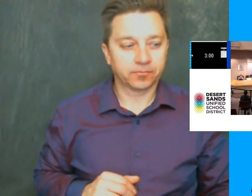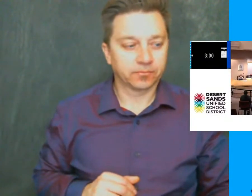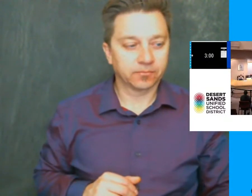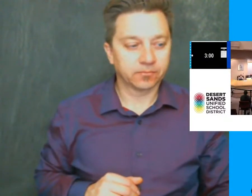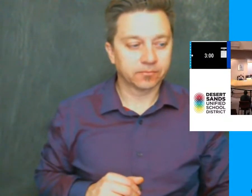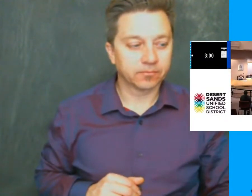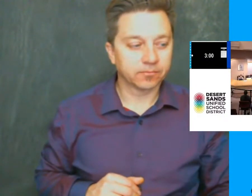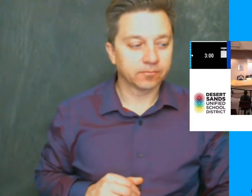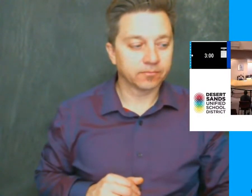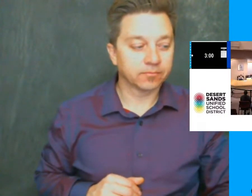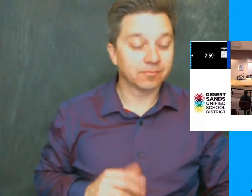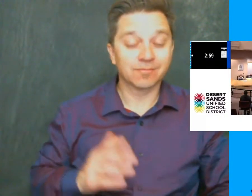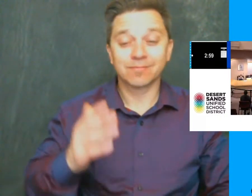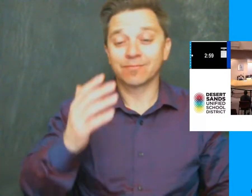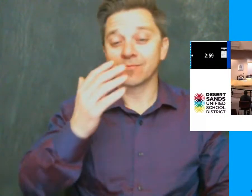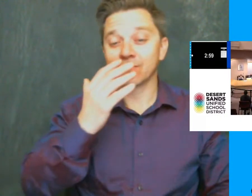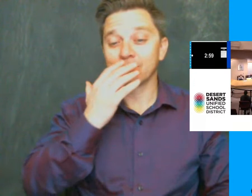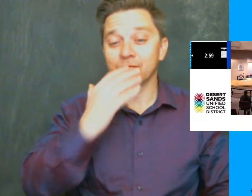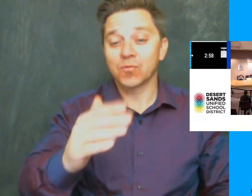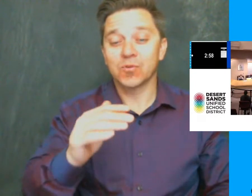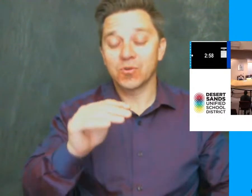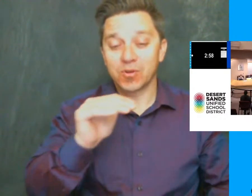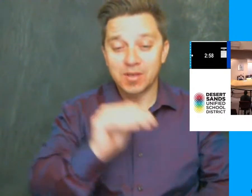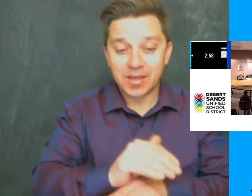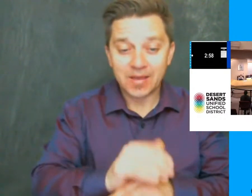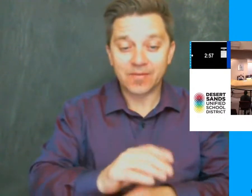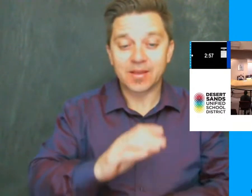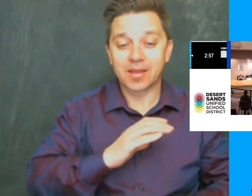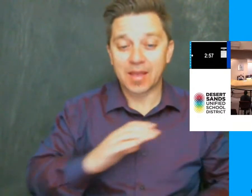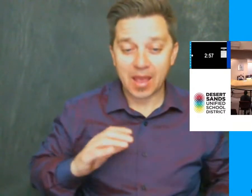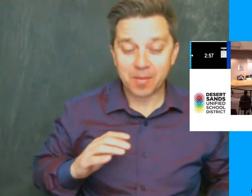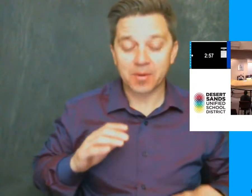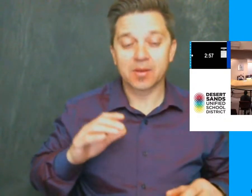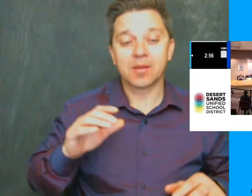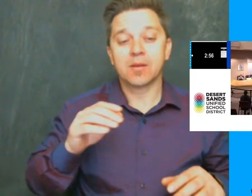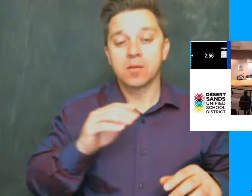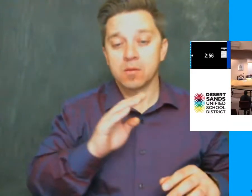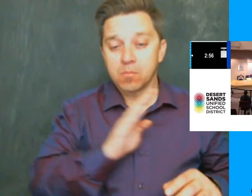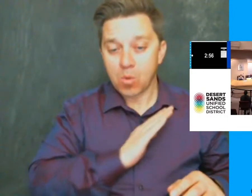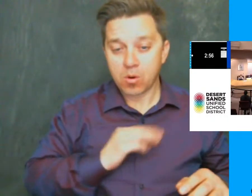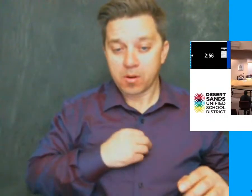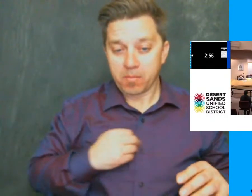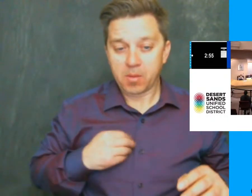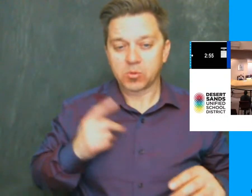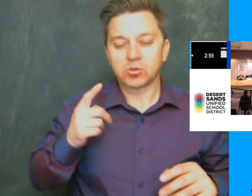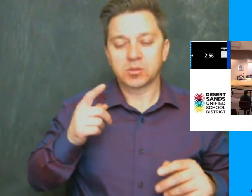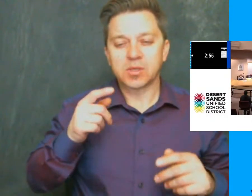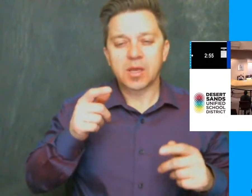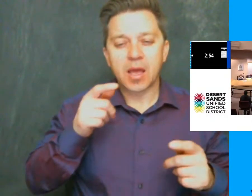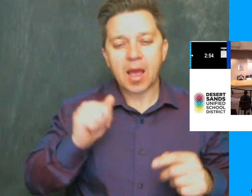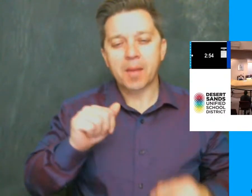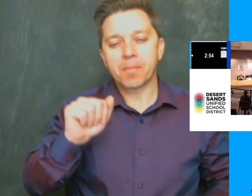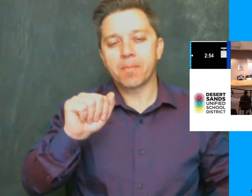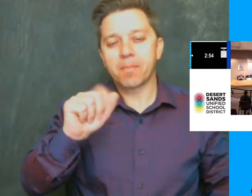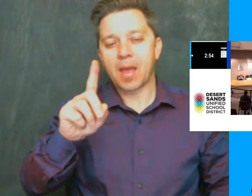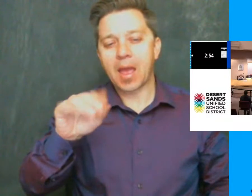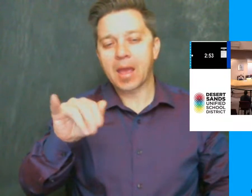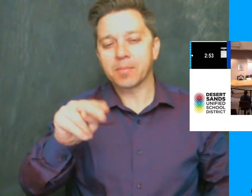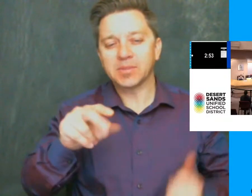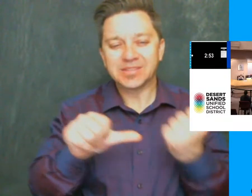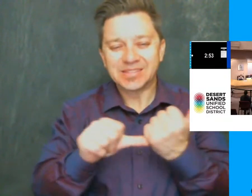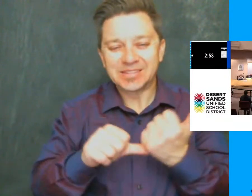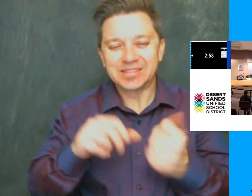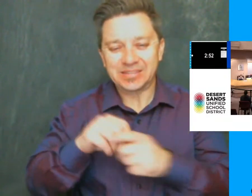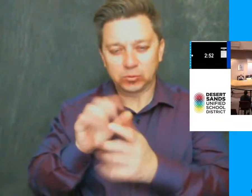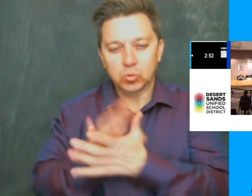Good evening, Cabinet and board members. I am an administrative assistant at one of our school sites here within Desert Sands.